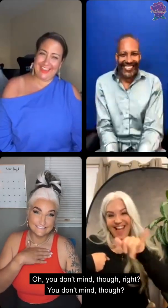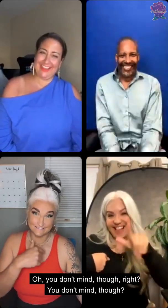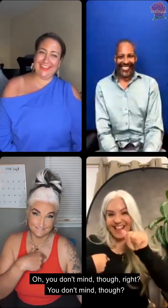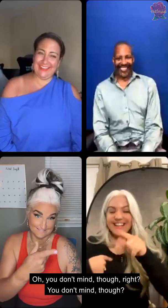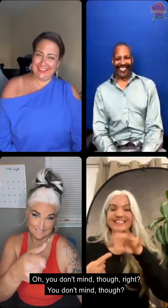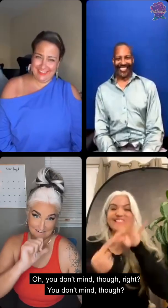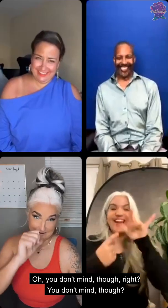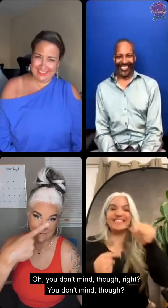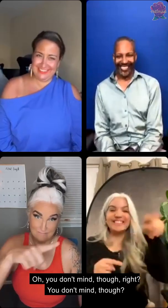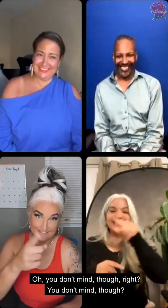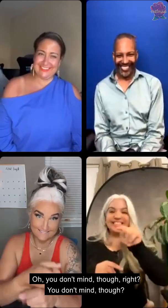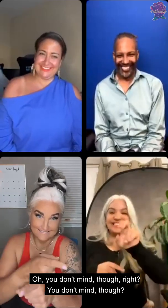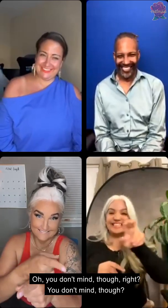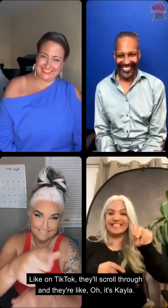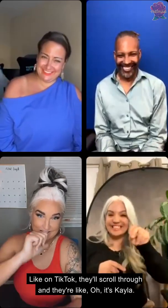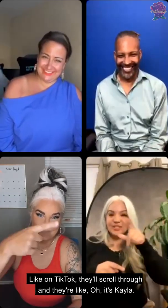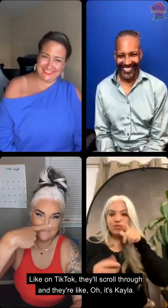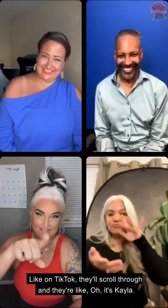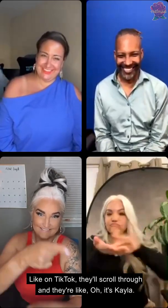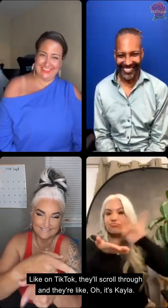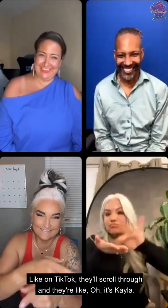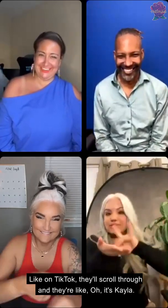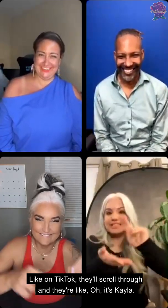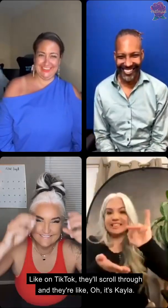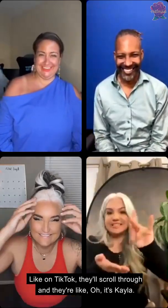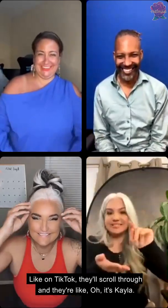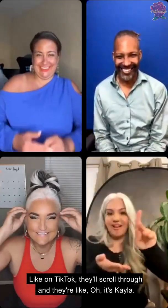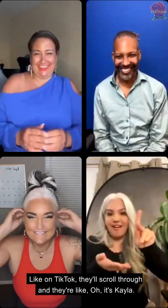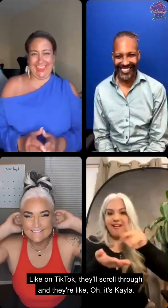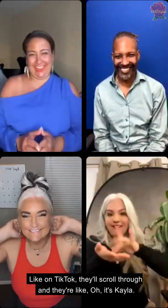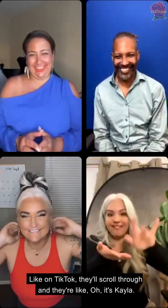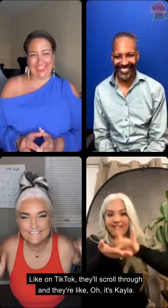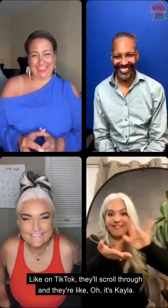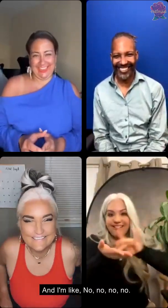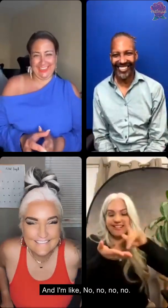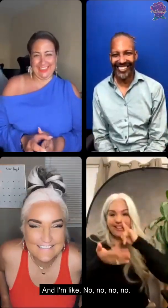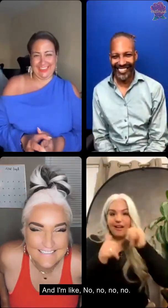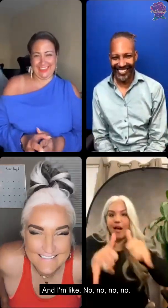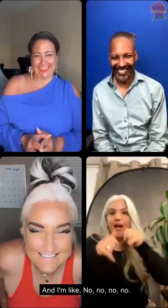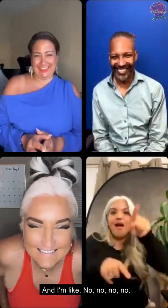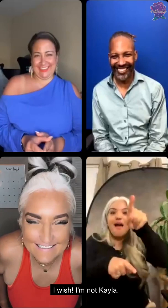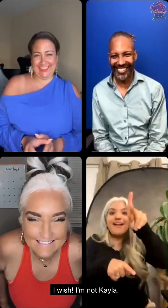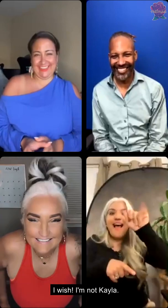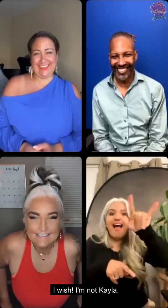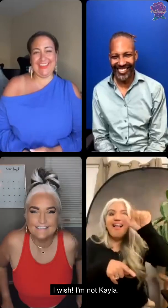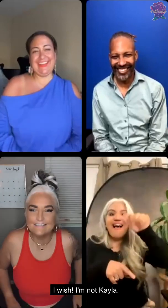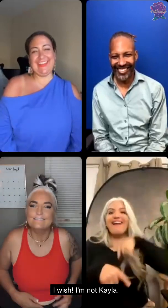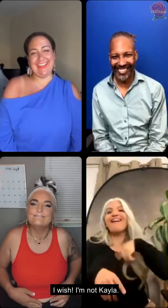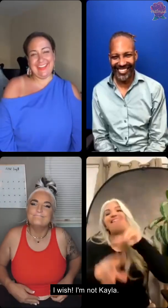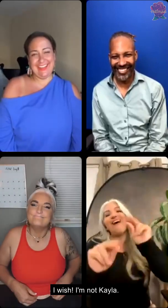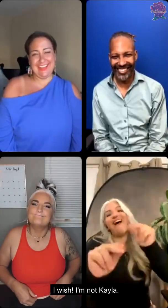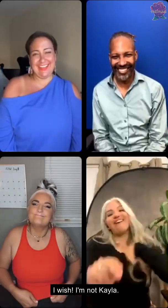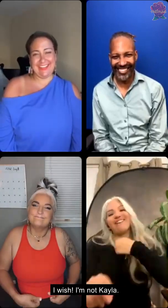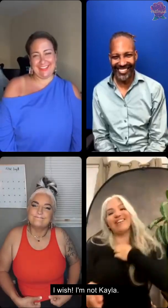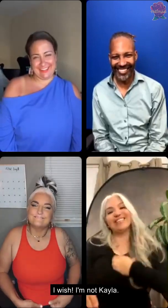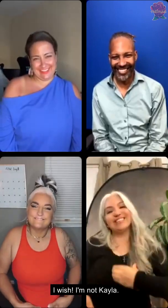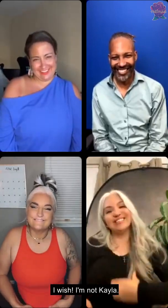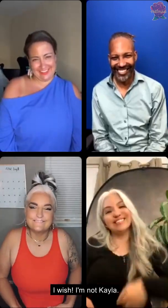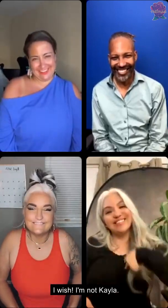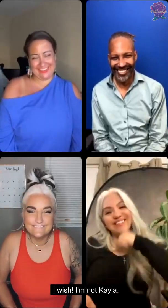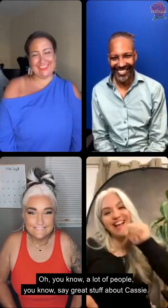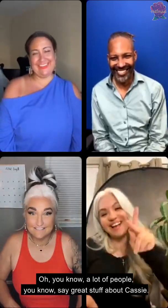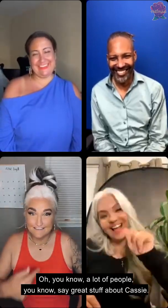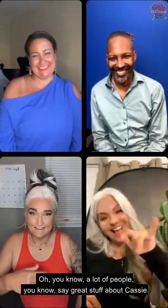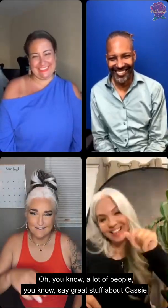Kayla. Oh, you don't mind though, right? You don't mind though. Like on TikTok, they'll scroll through and they're like, oh, it's Kayla. And I'm like, no, no, no, I wish. I'm